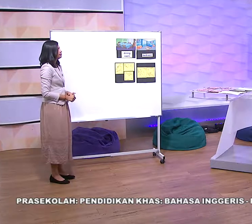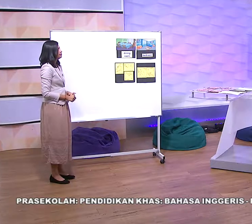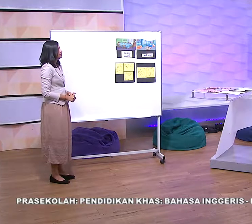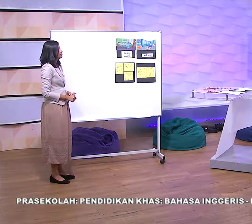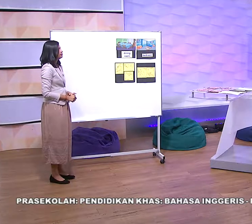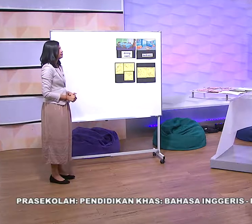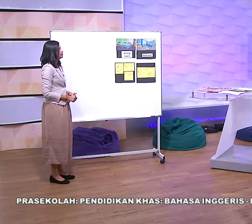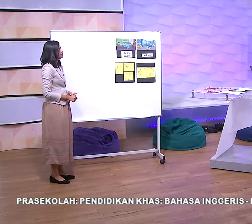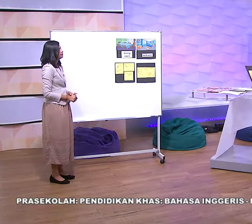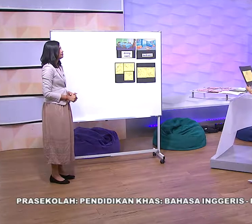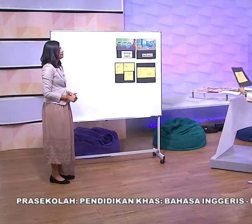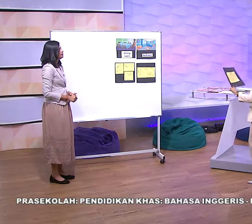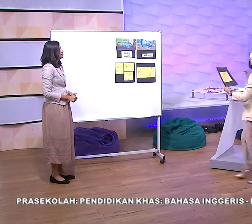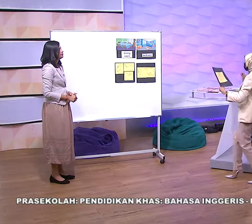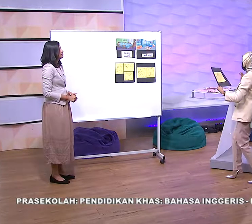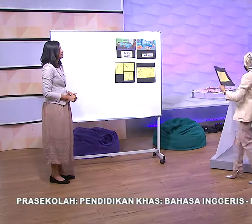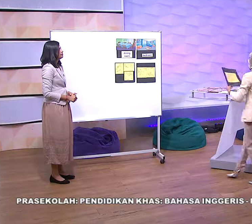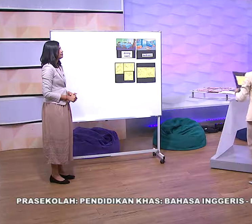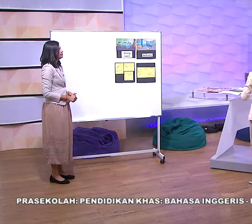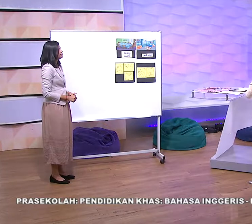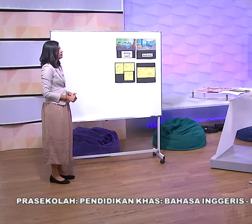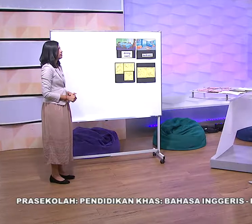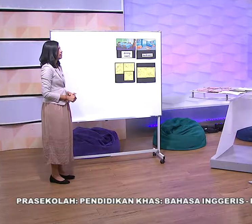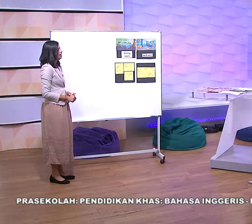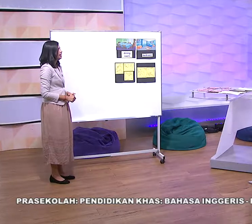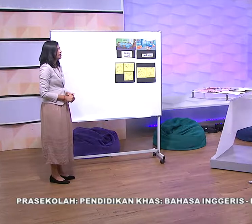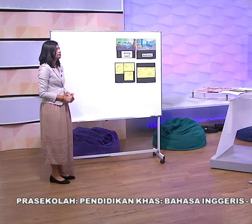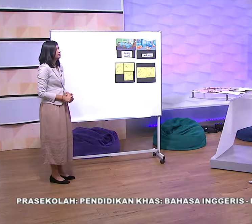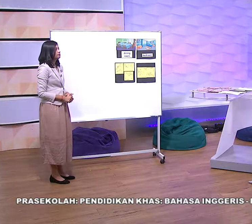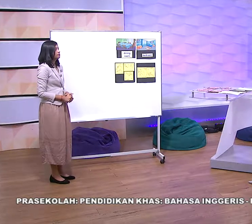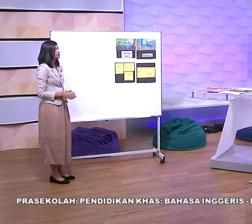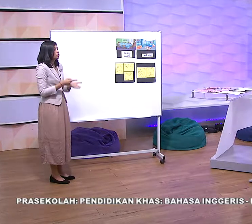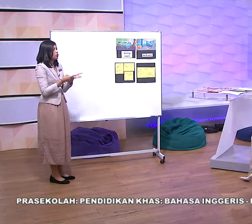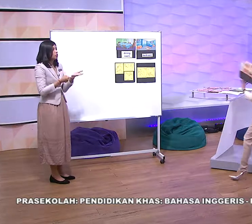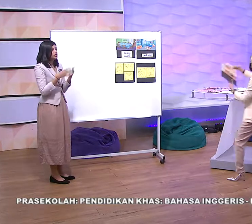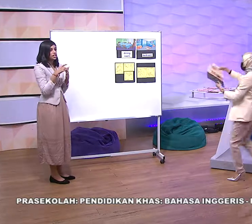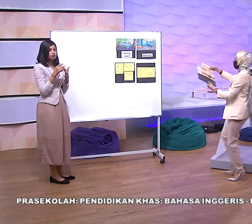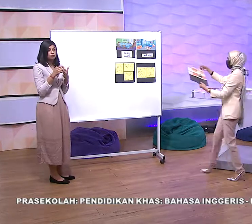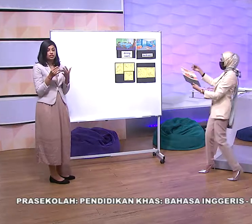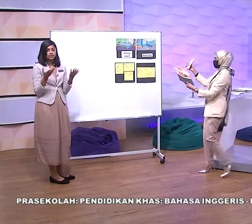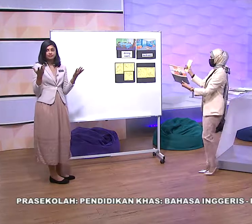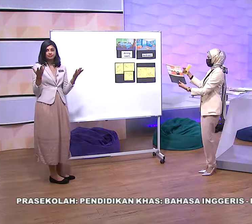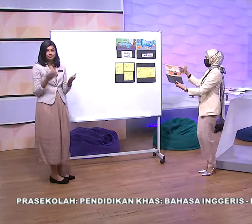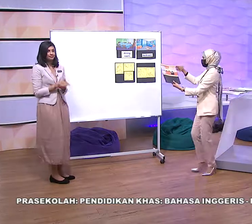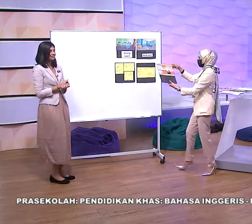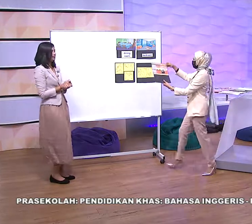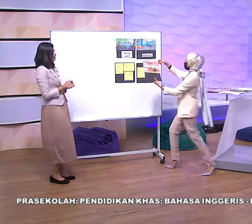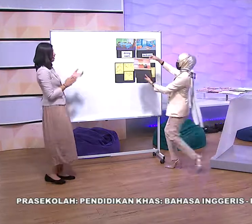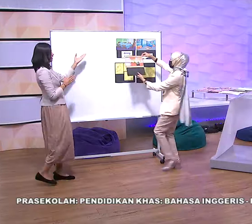picture is kitchen. Okay. What she has chosen. Okay.